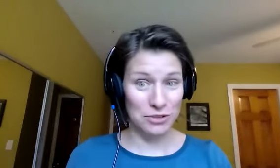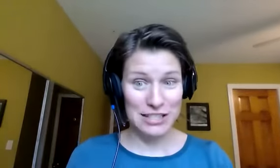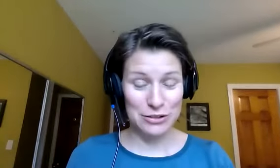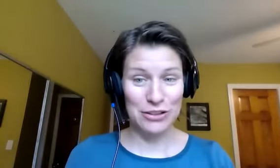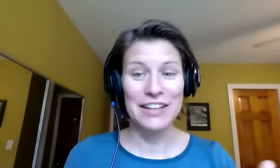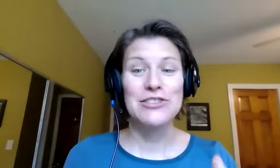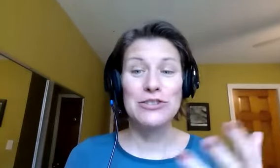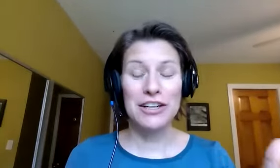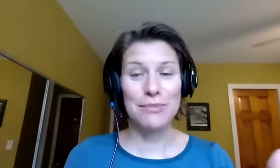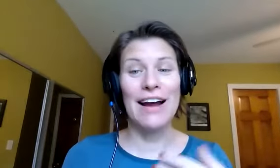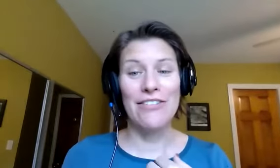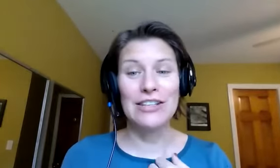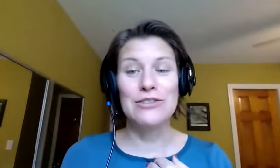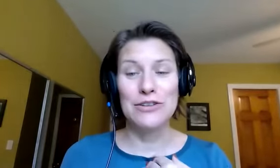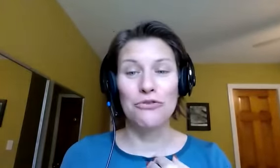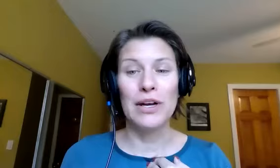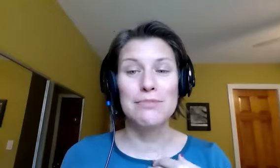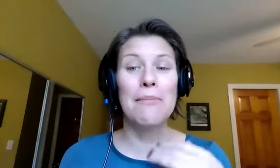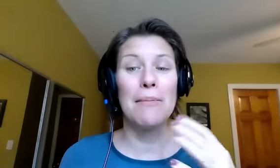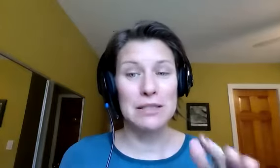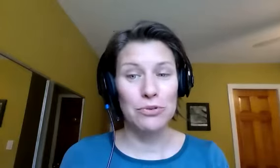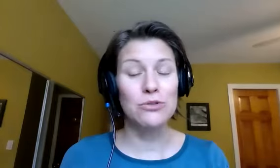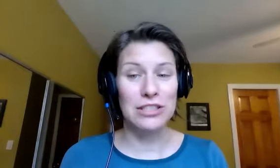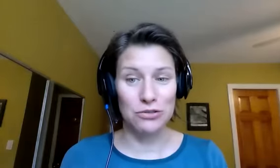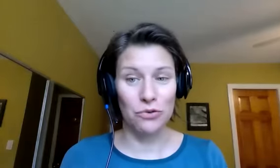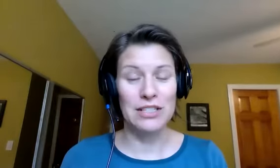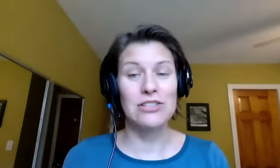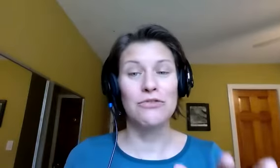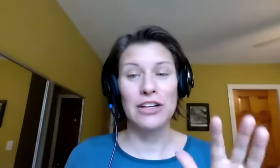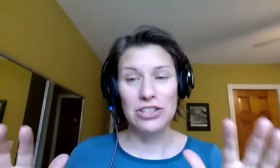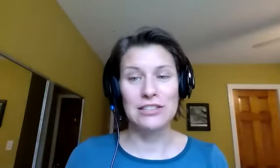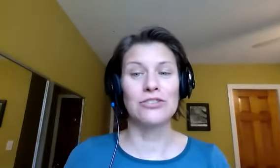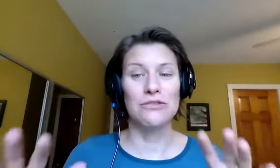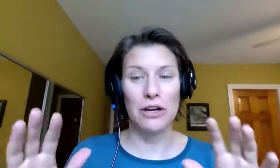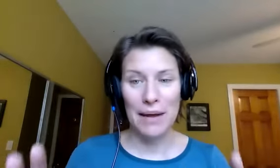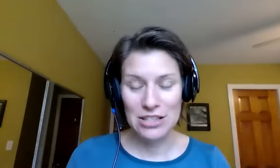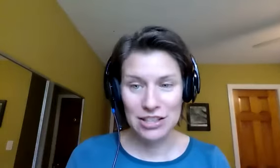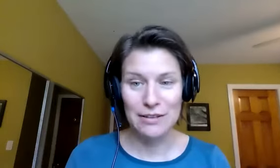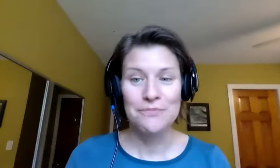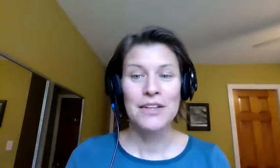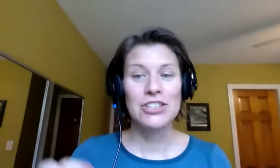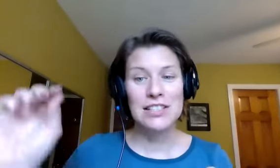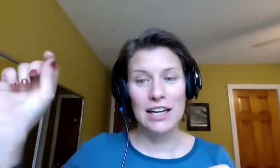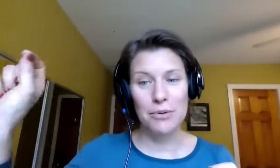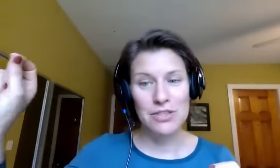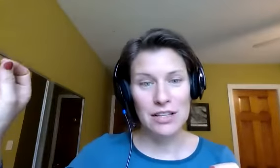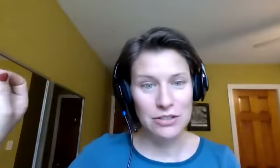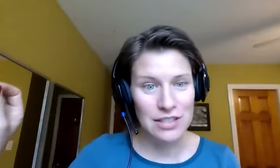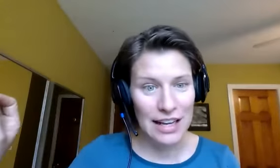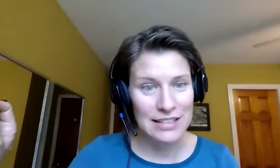teacher. So you talked about having, using your voice. My mom has a preschool teacher voice. She's very gentle. She's very patient. She's the kind of person that turns the lights